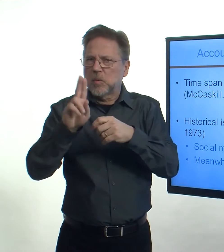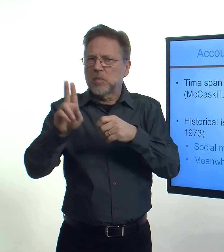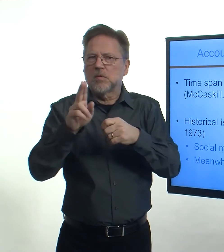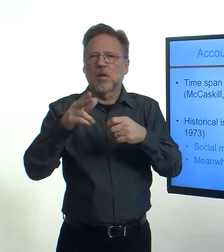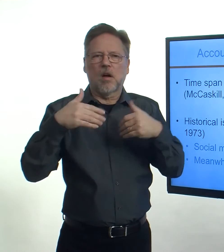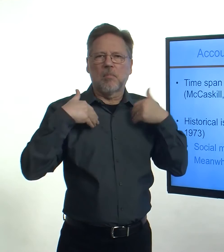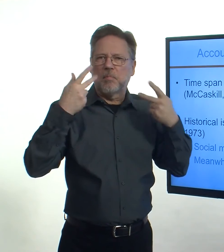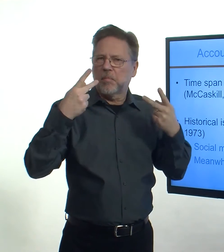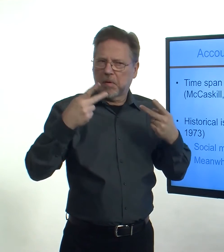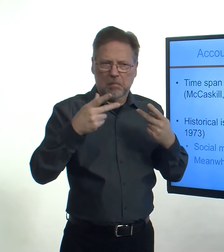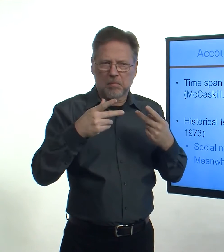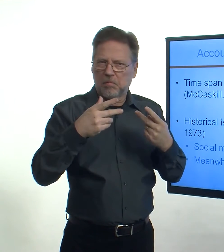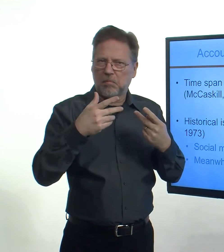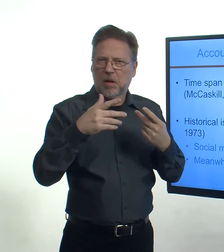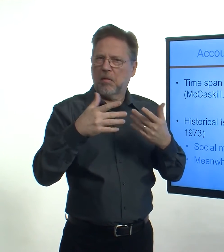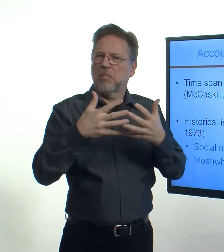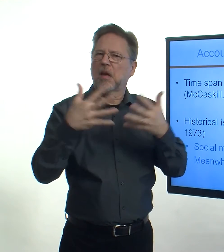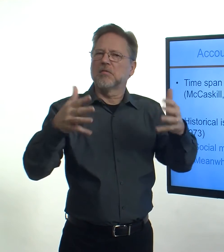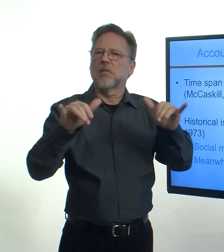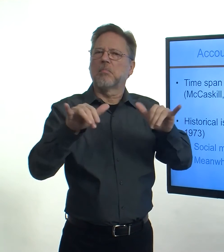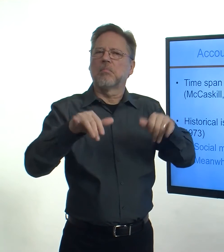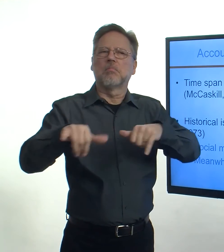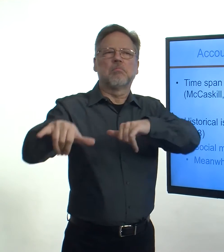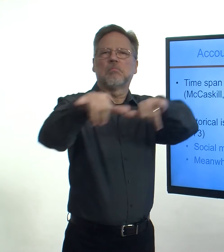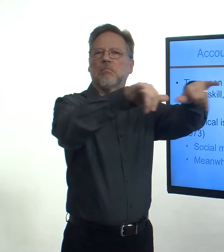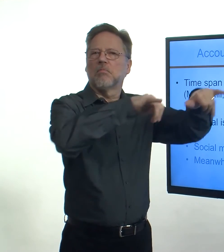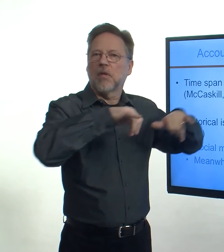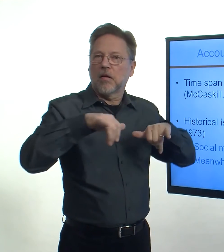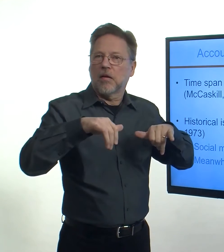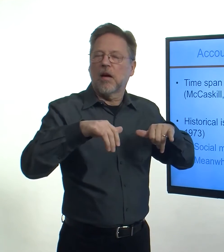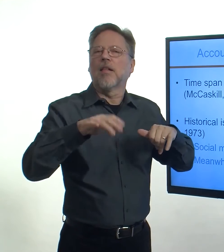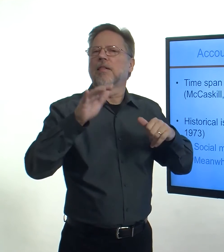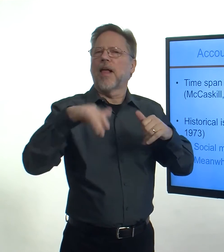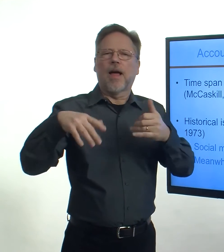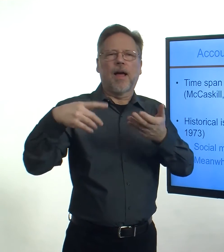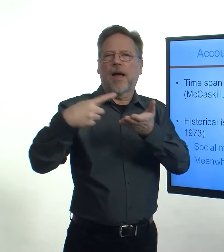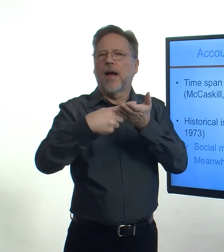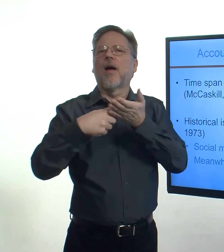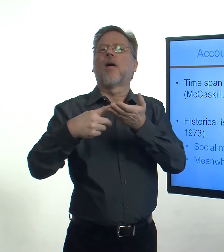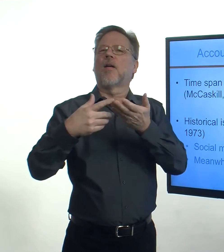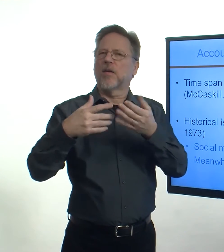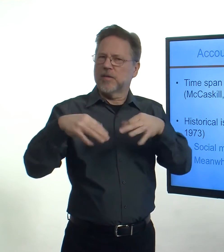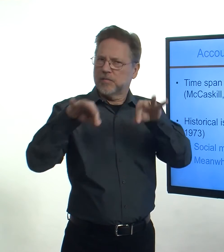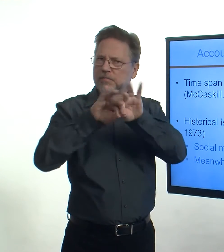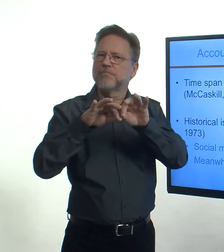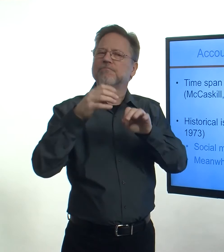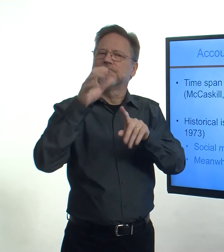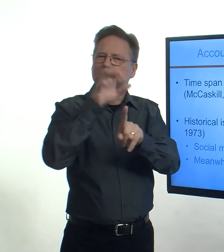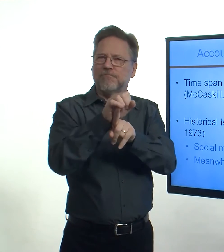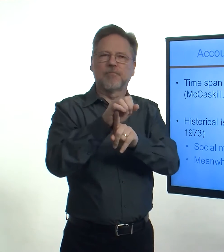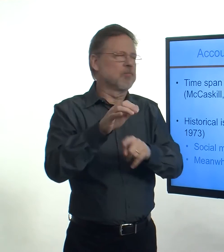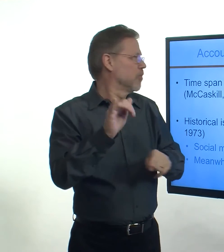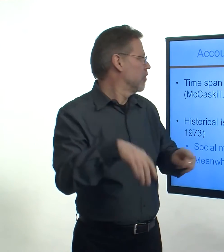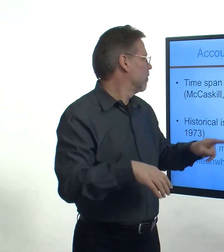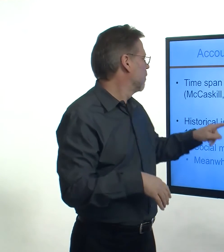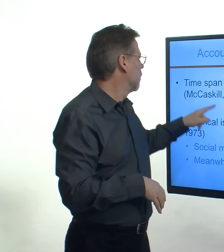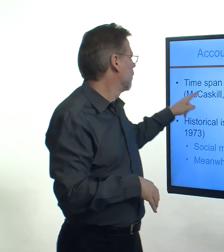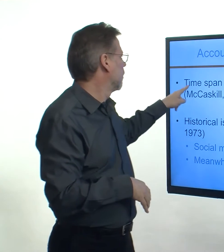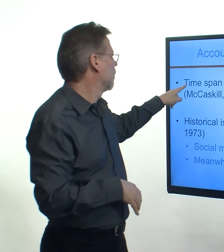Younger people increasingly used the more common form of ASL. This is essential to understanding that the time span of